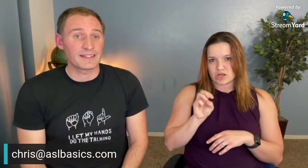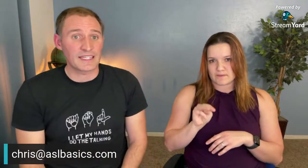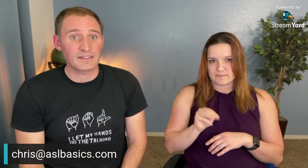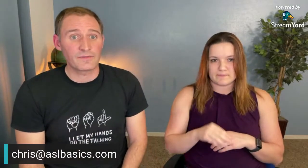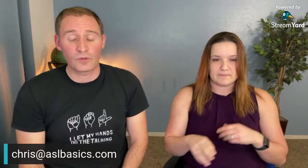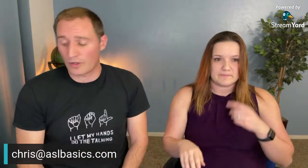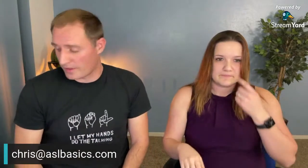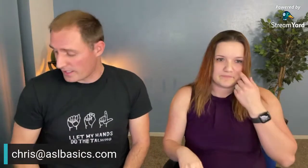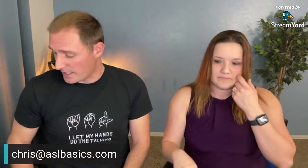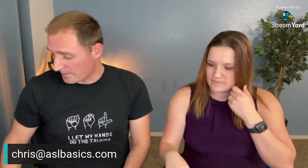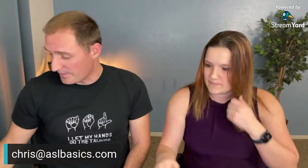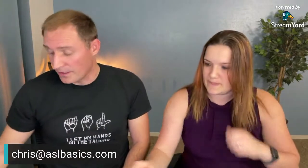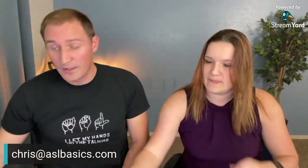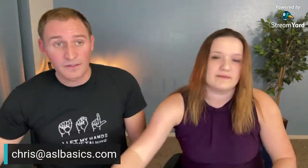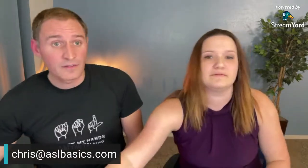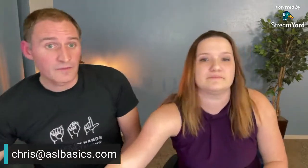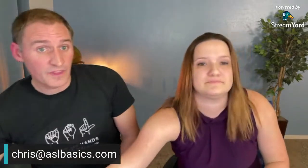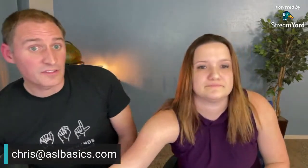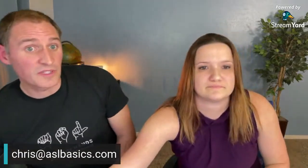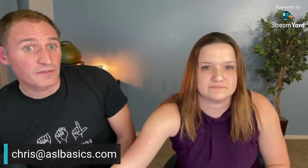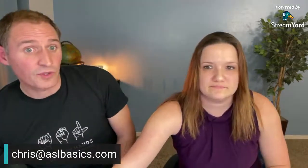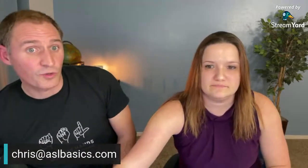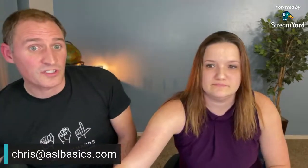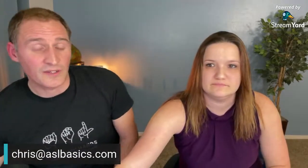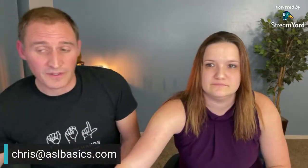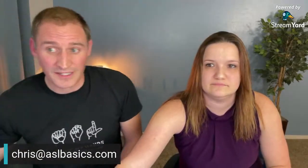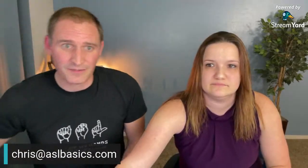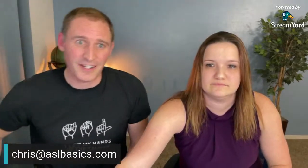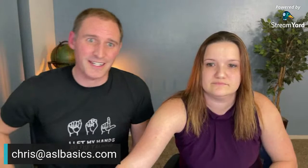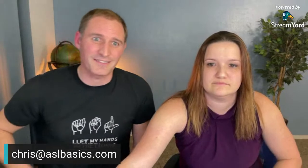link for the Zoom link for the workshop for next Friday at 5.